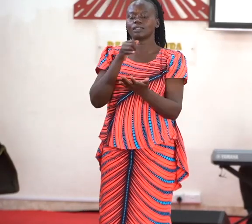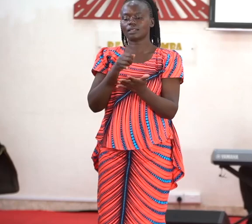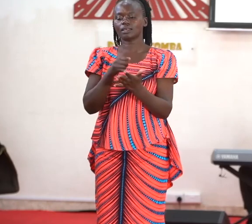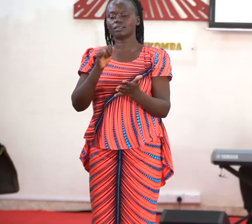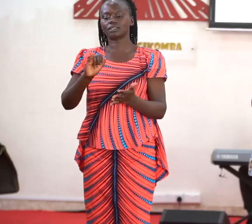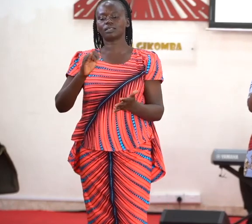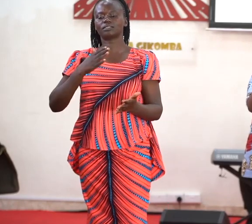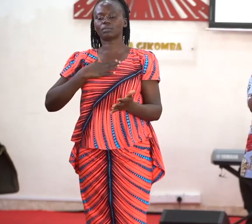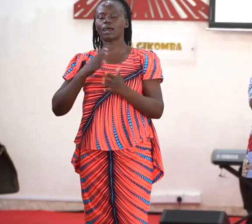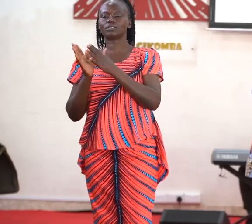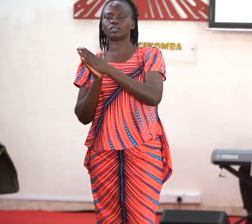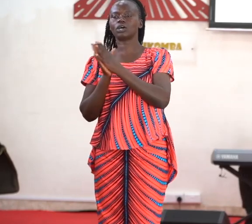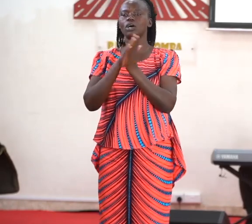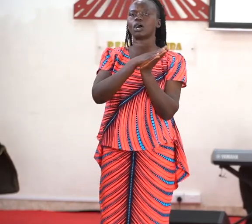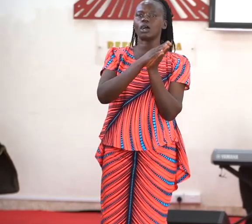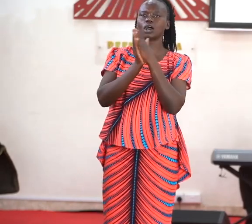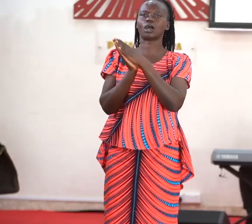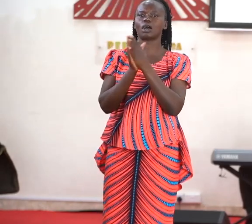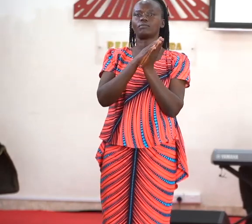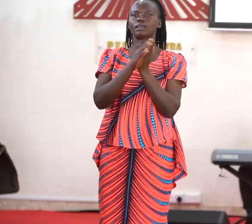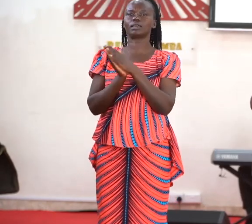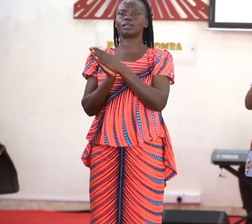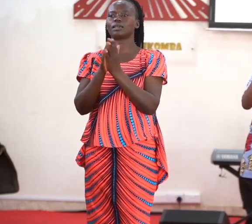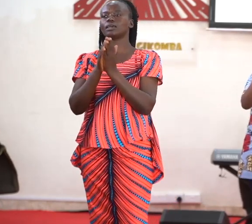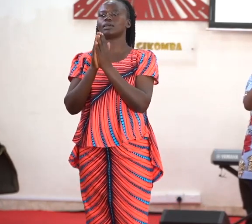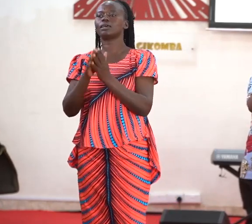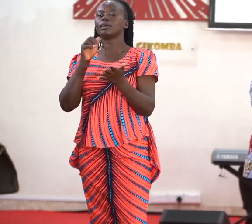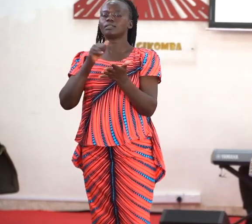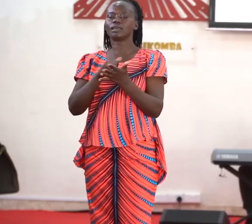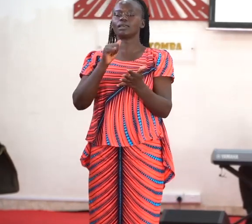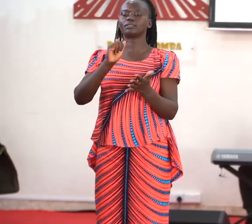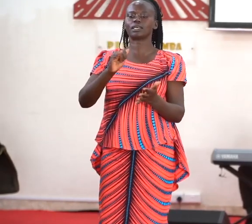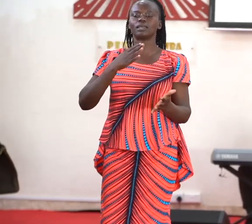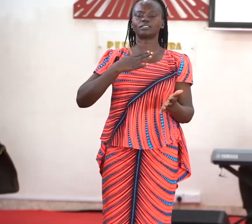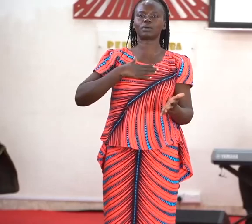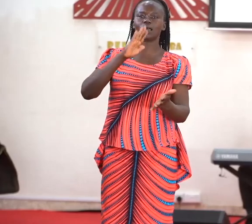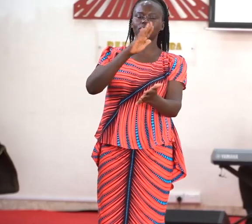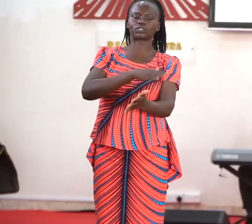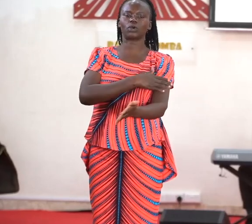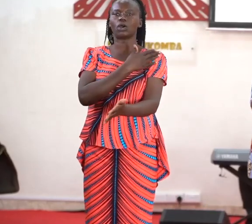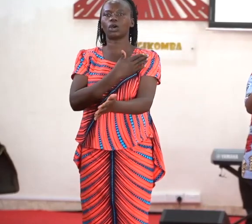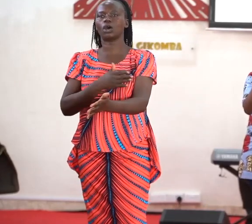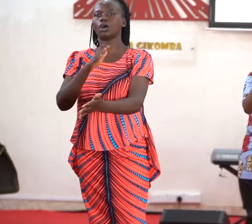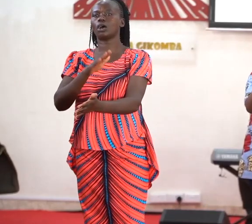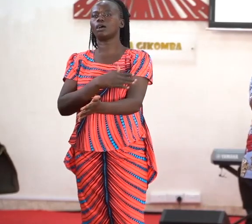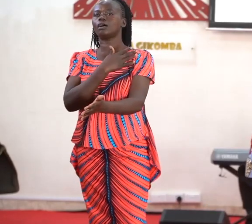story. This is my story. This This is my